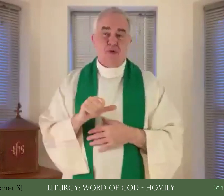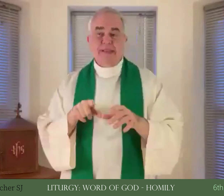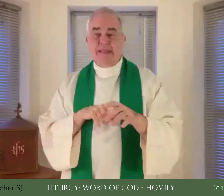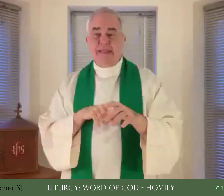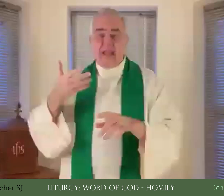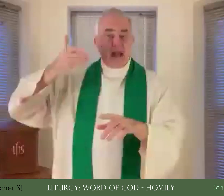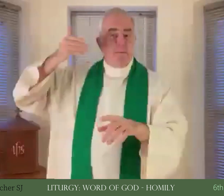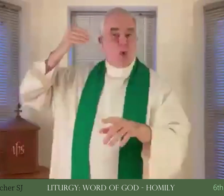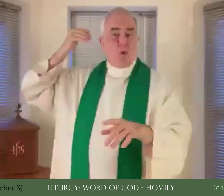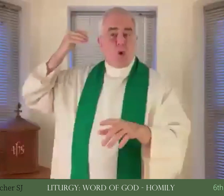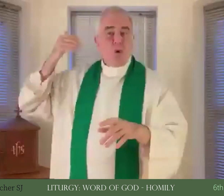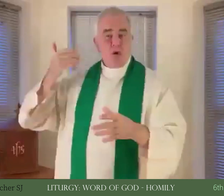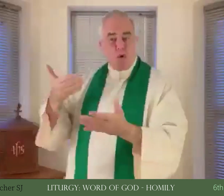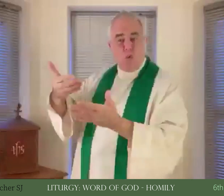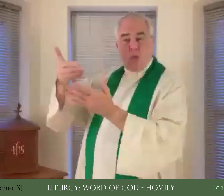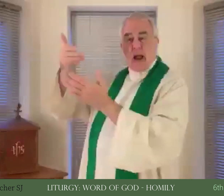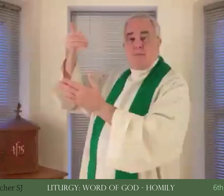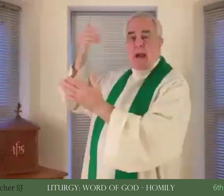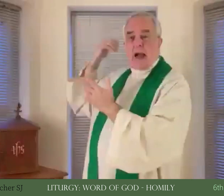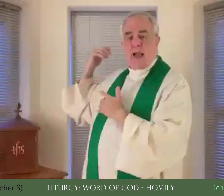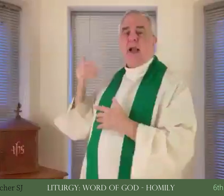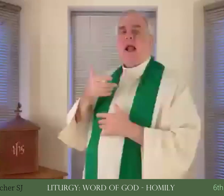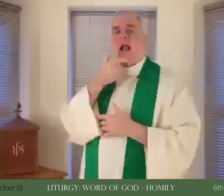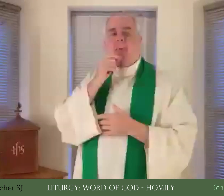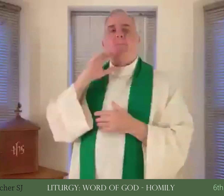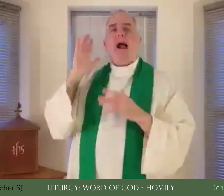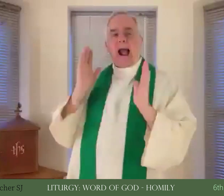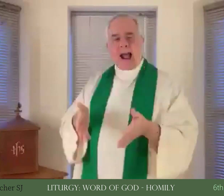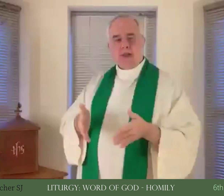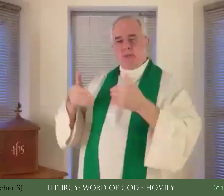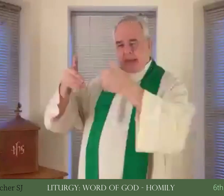2,000 years and more way back, people had to be